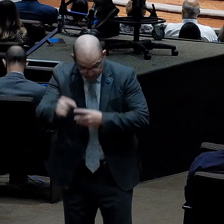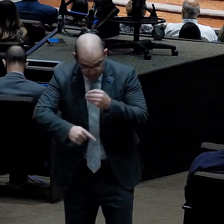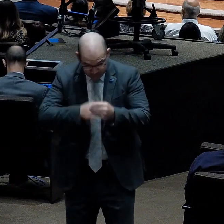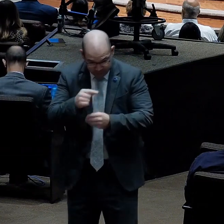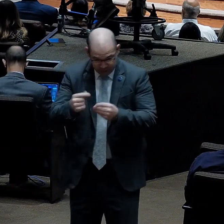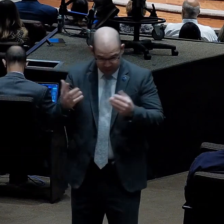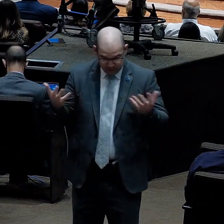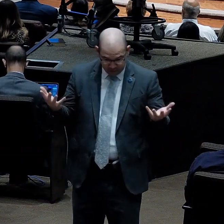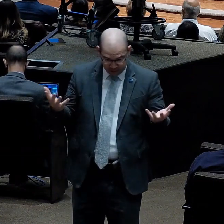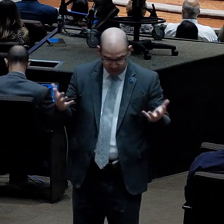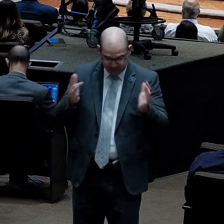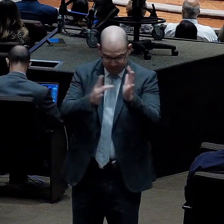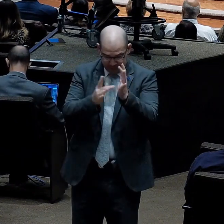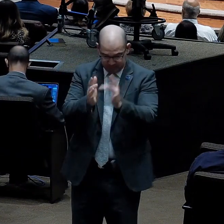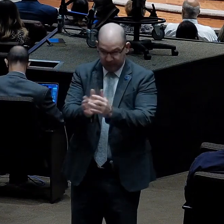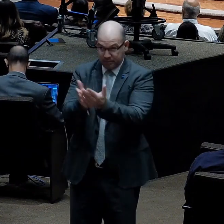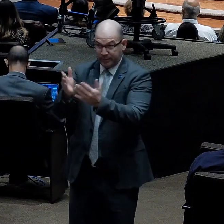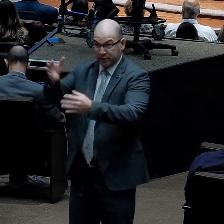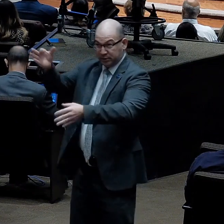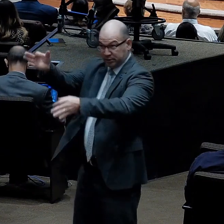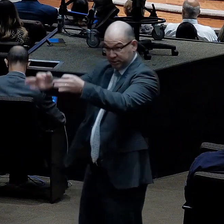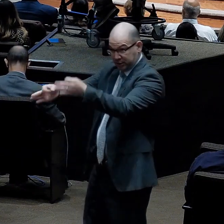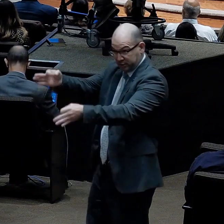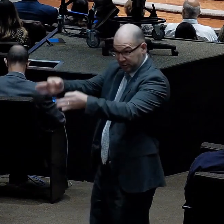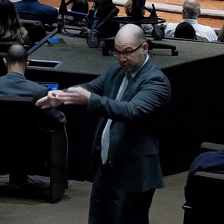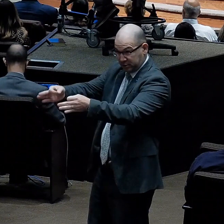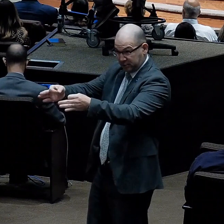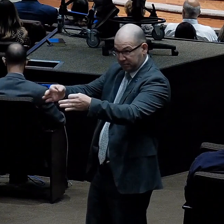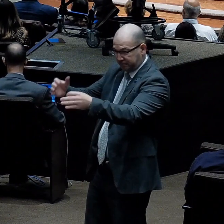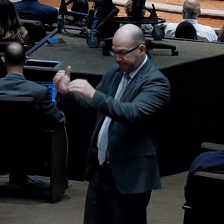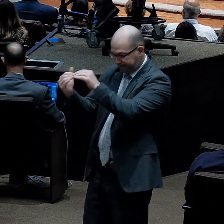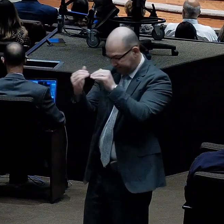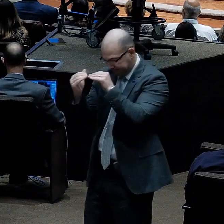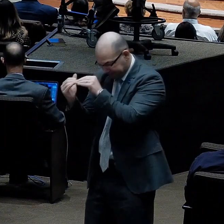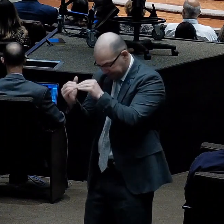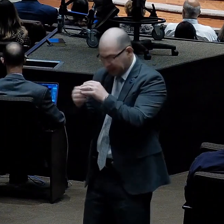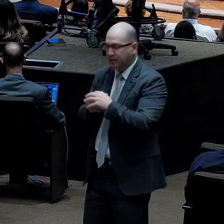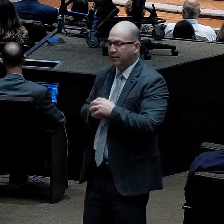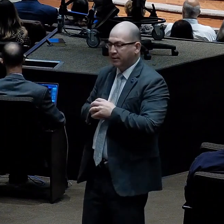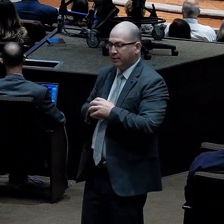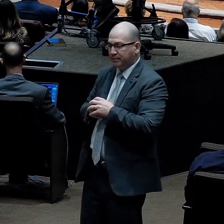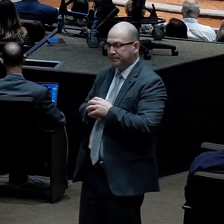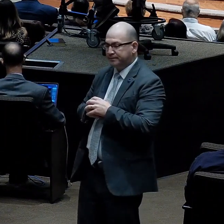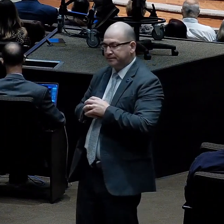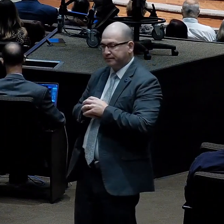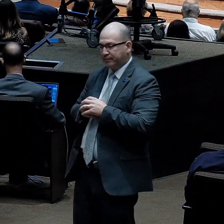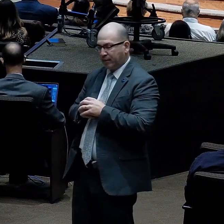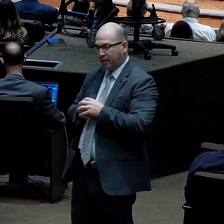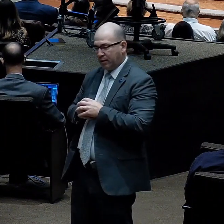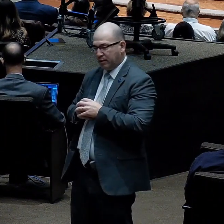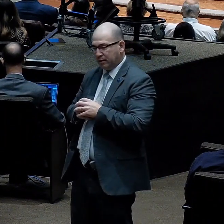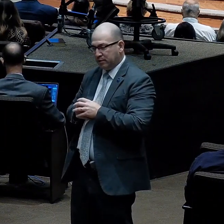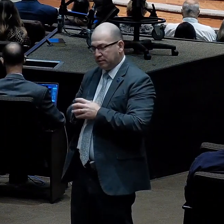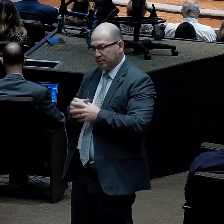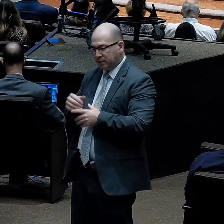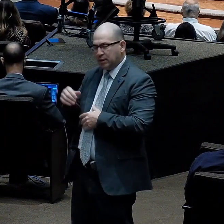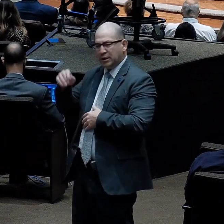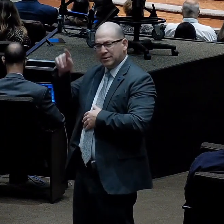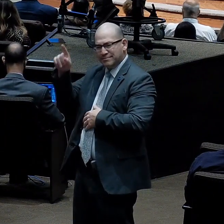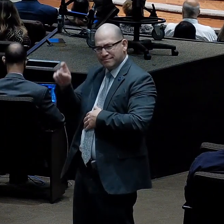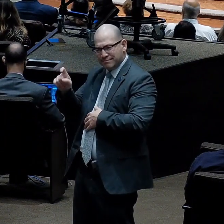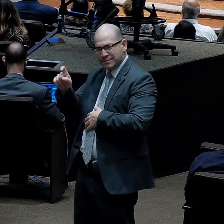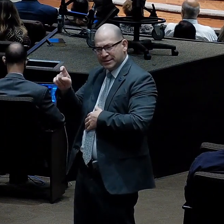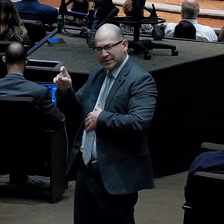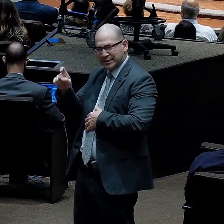biblical justice, we notice, first of all, and in your outline you may have written, it must be defined biblically. It must be